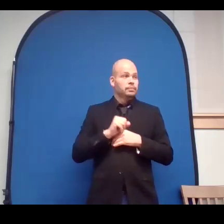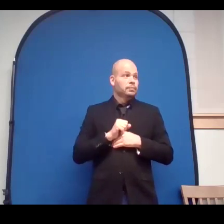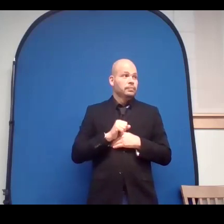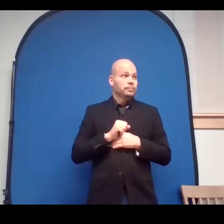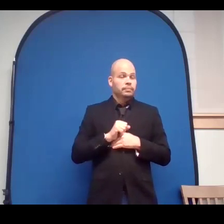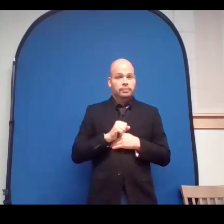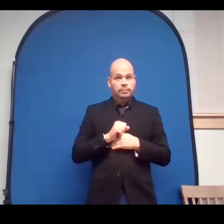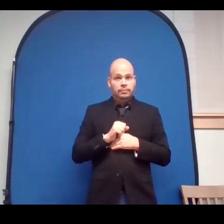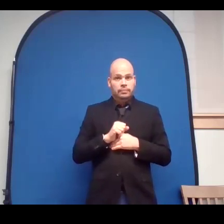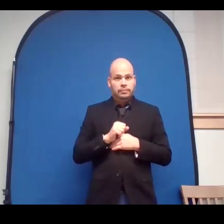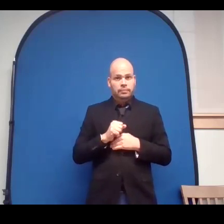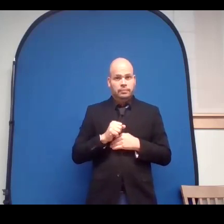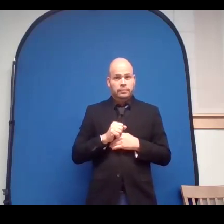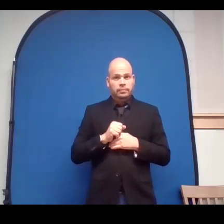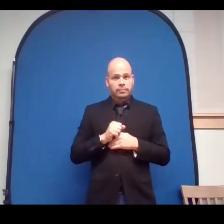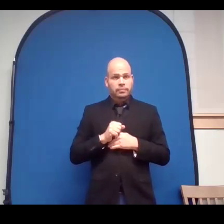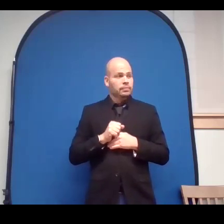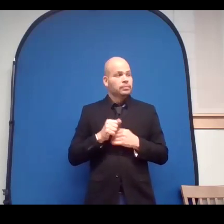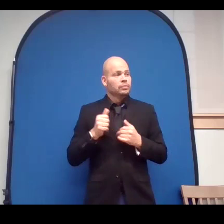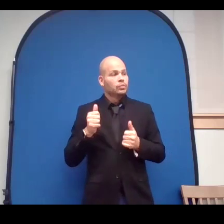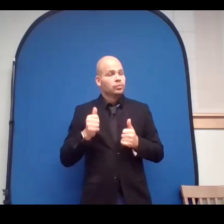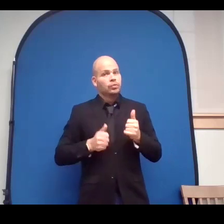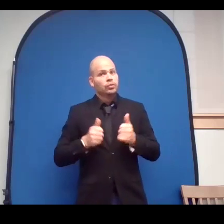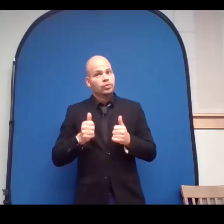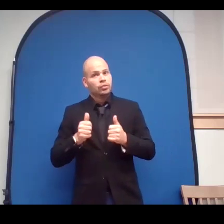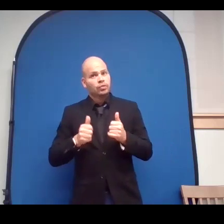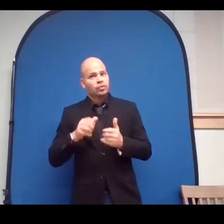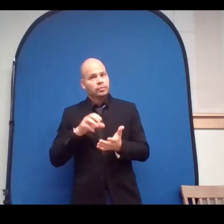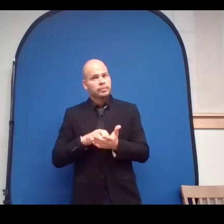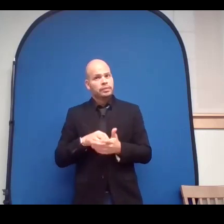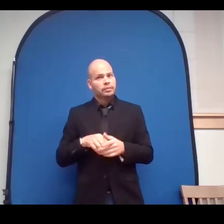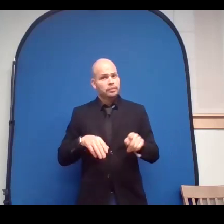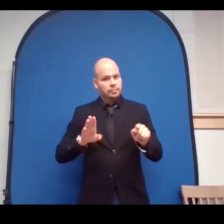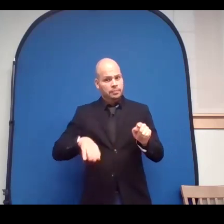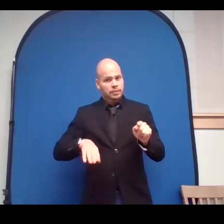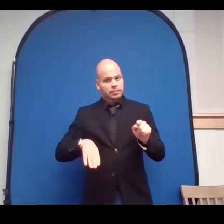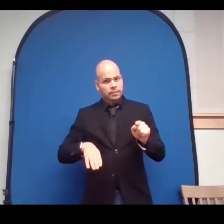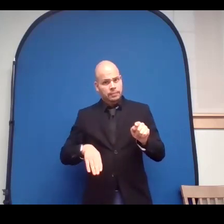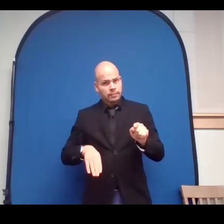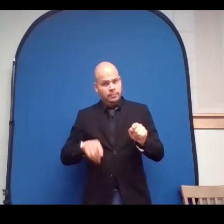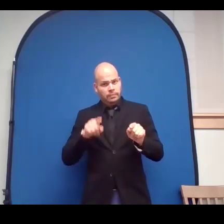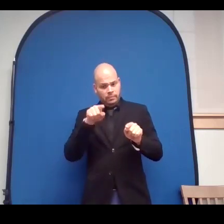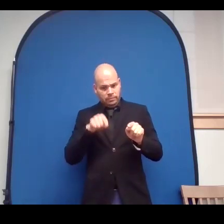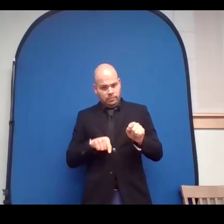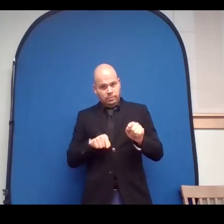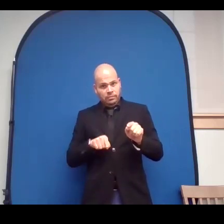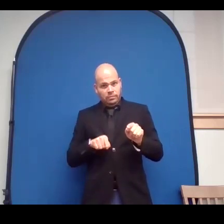What paragraph am I? The bottom paragraph, starting on the third line.